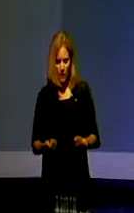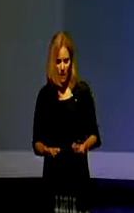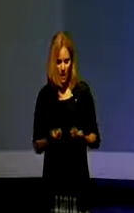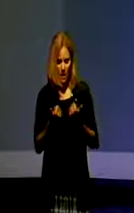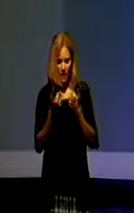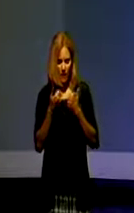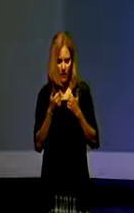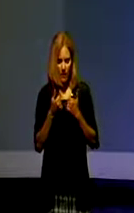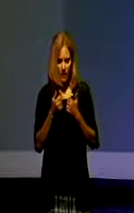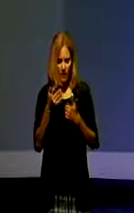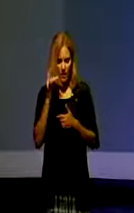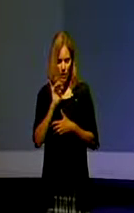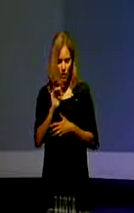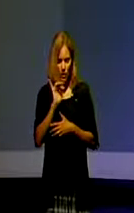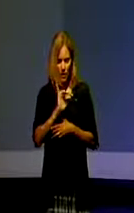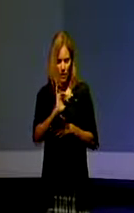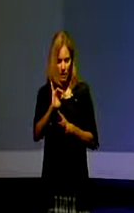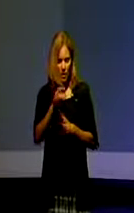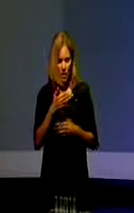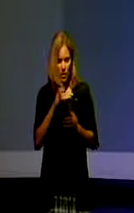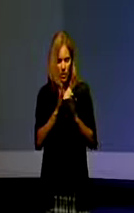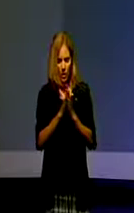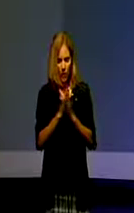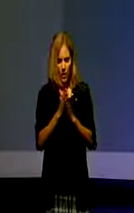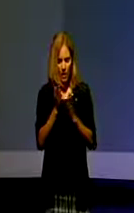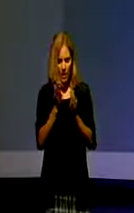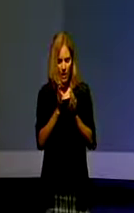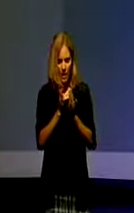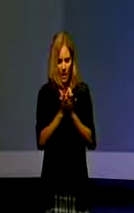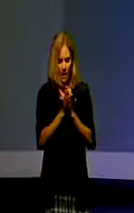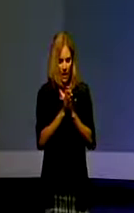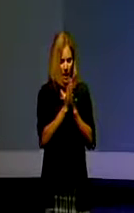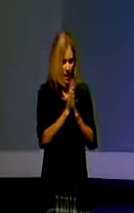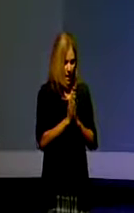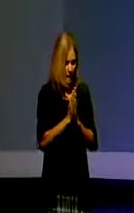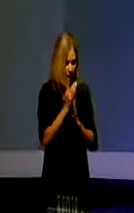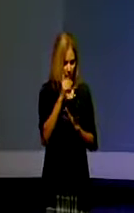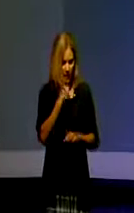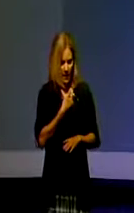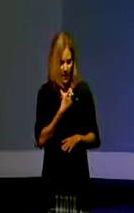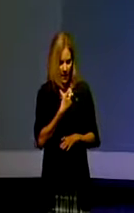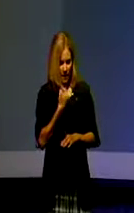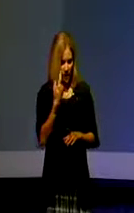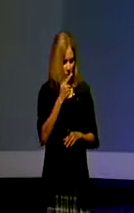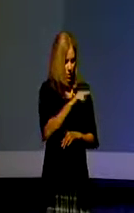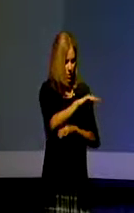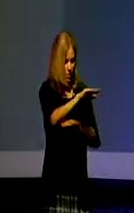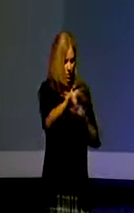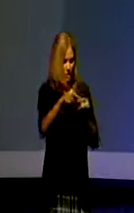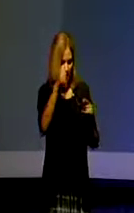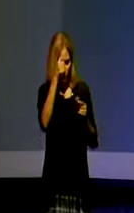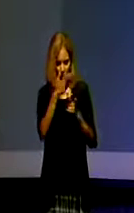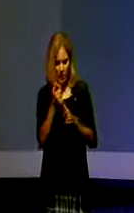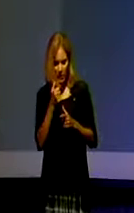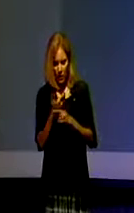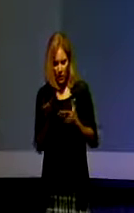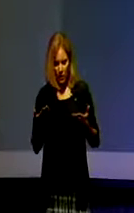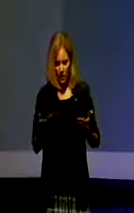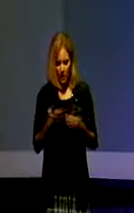lives and eternities. And we pray and we ask, Lord, I ask this for myself. I ask this for every one of my brothers and sisters